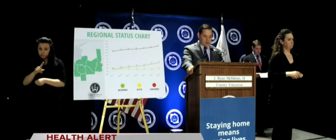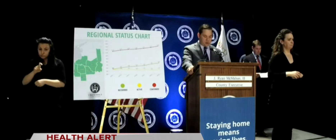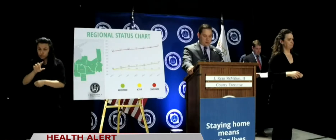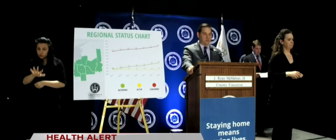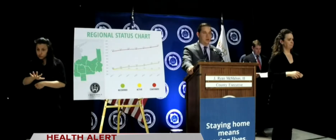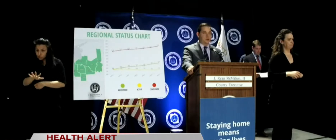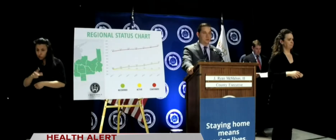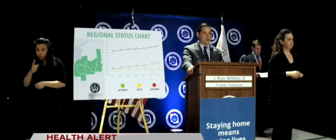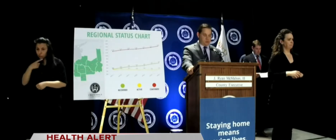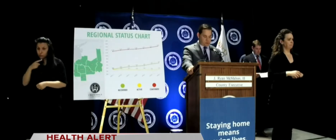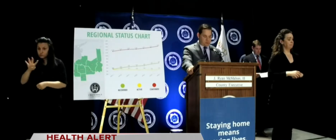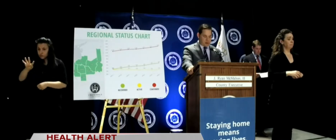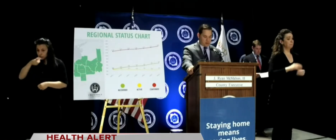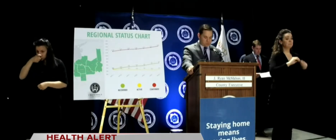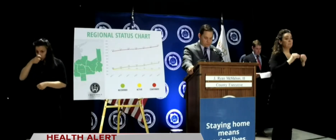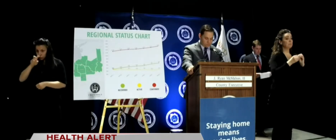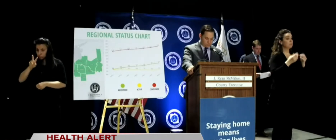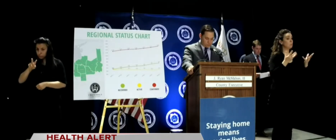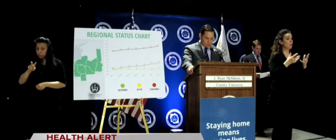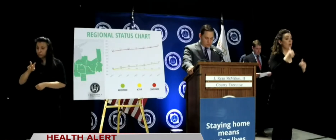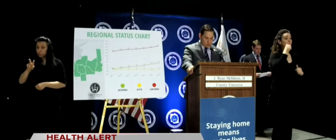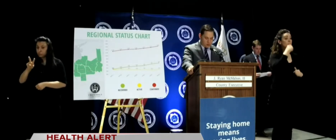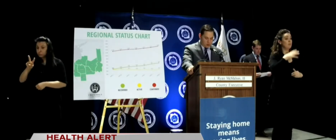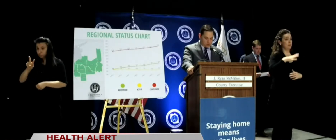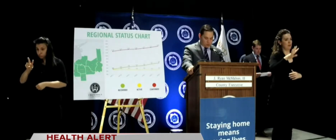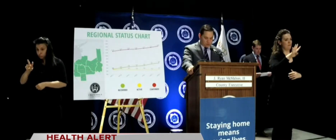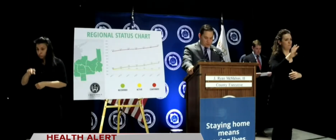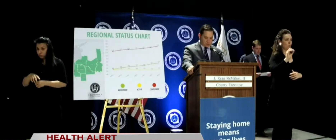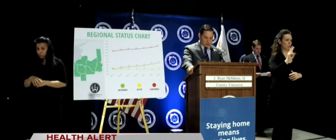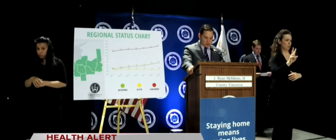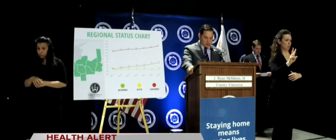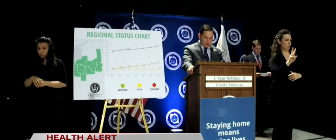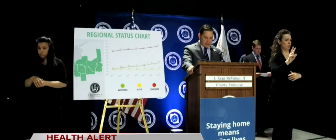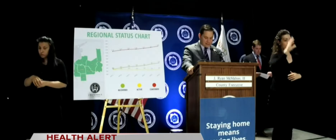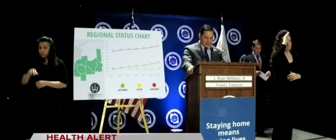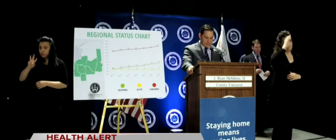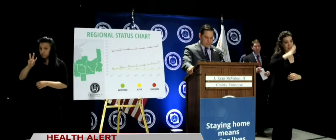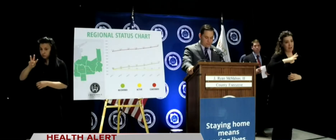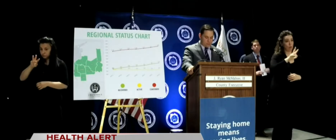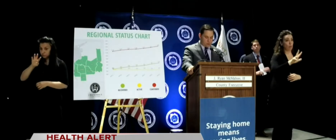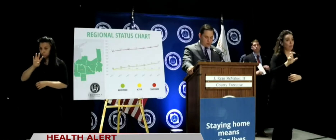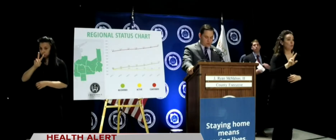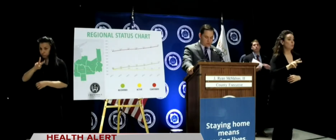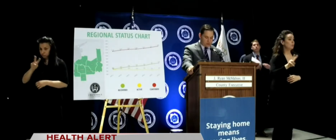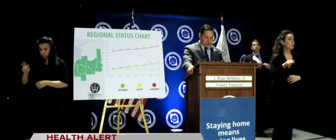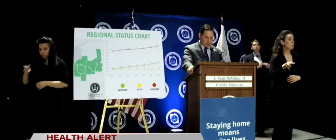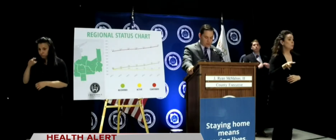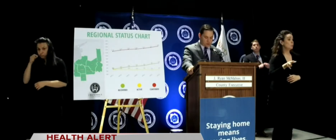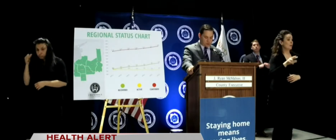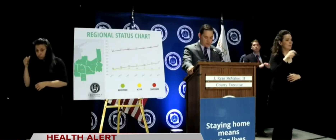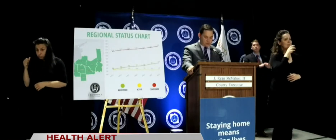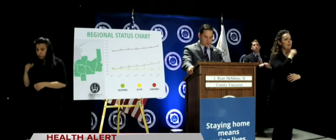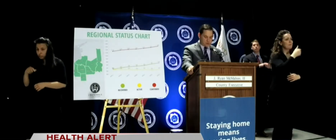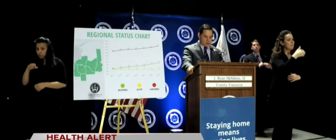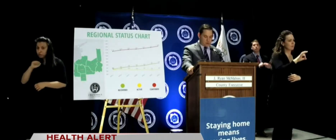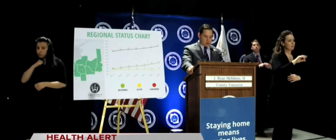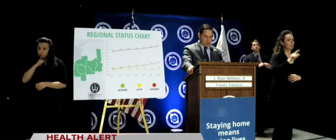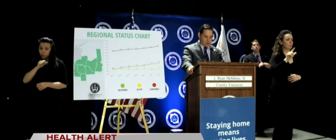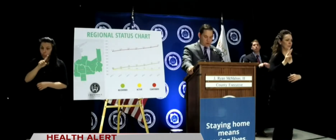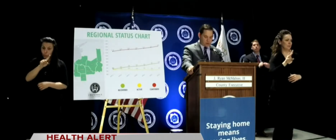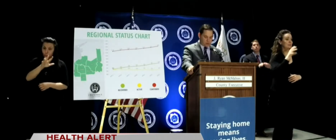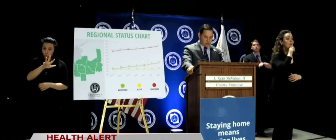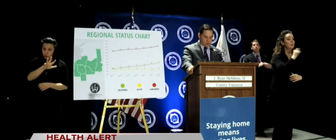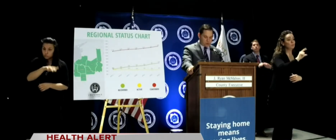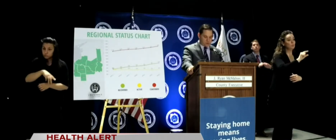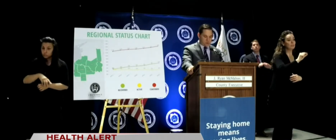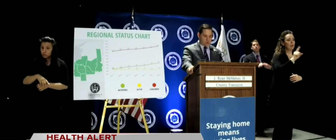are female, 322 are male, 26 are under 19, 138 are in their 20s, 101